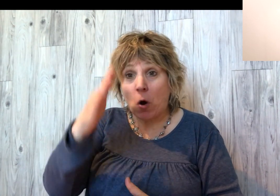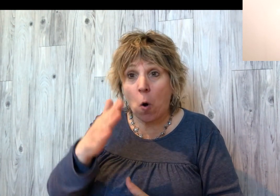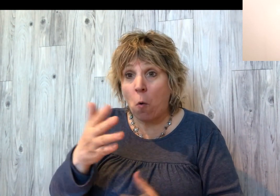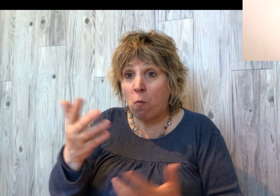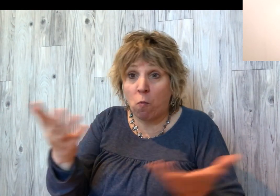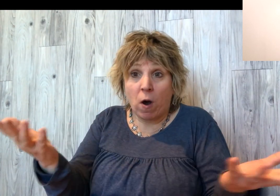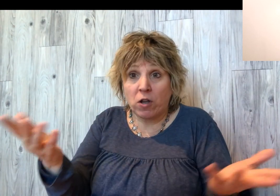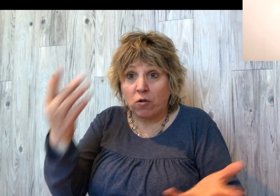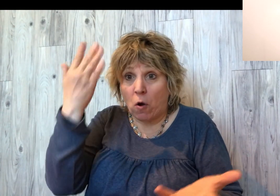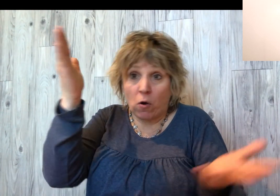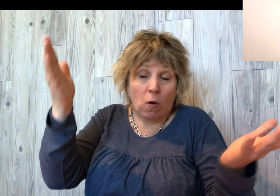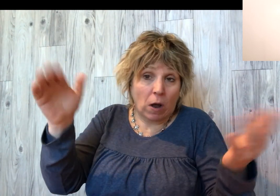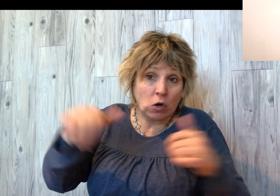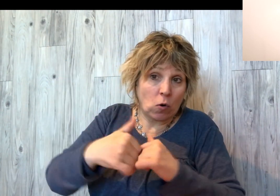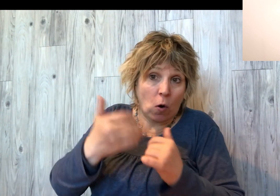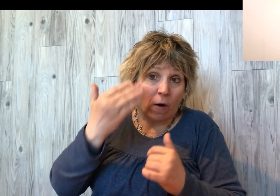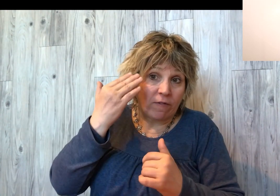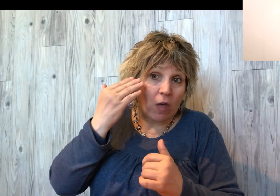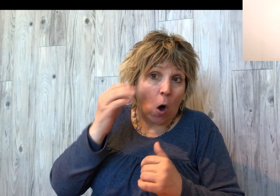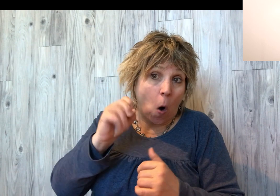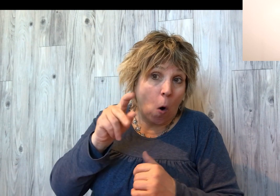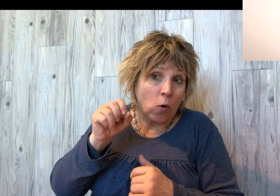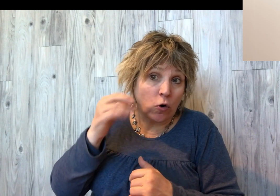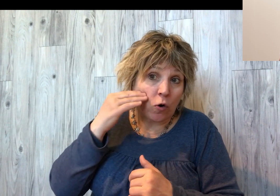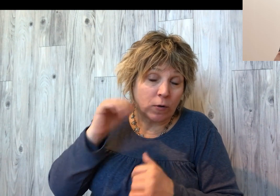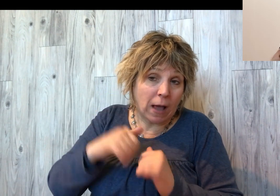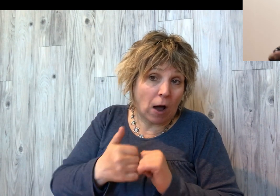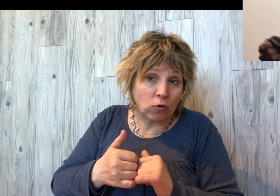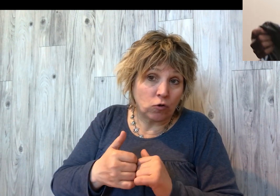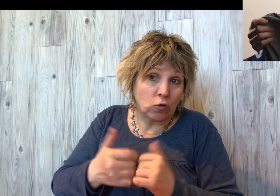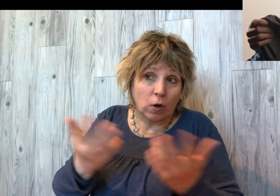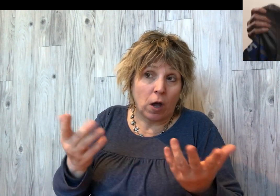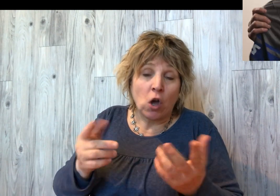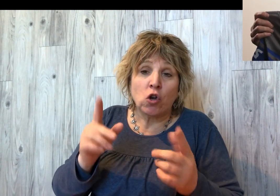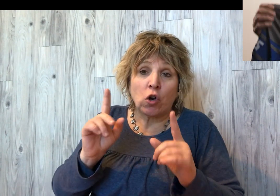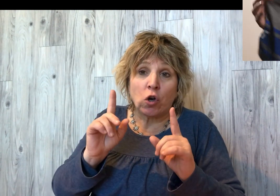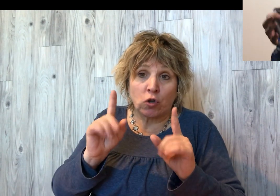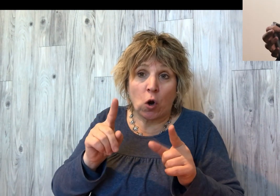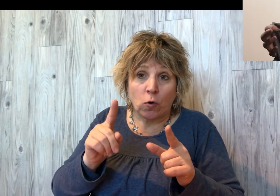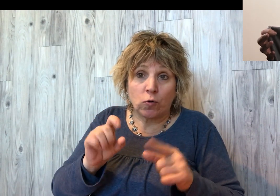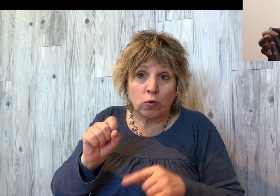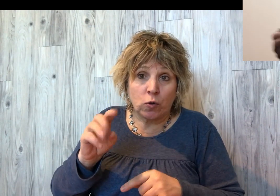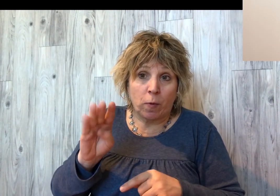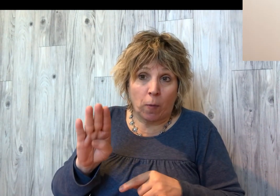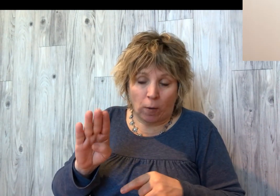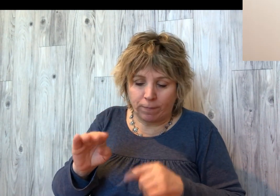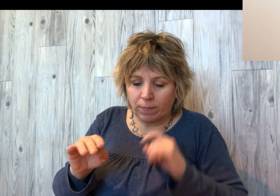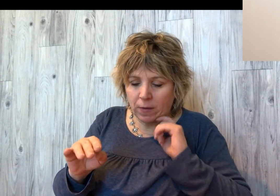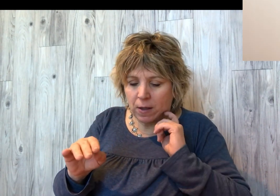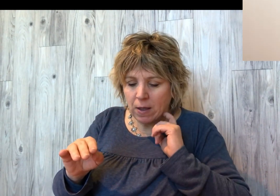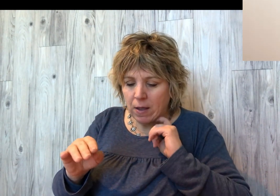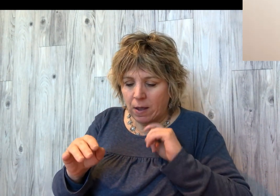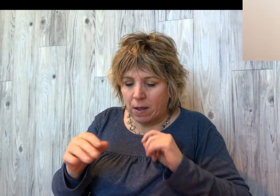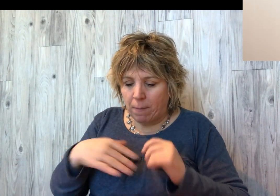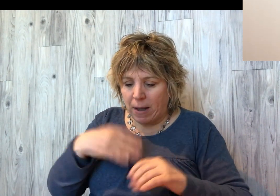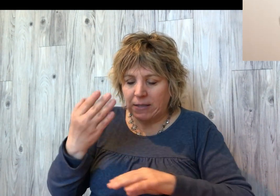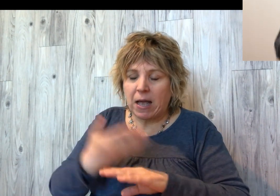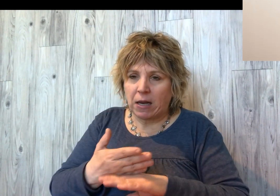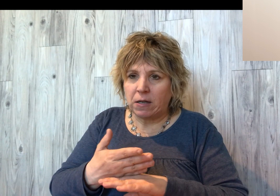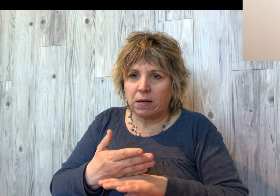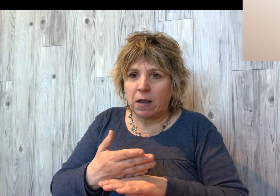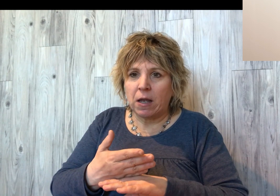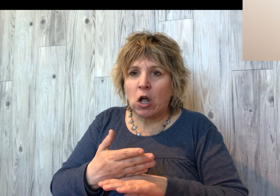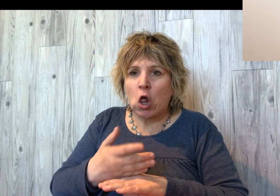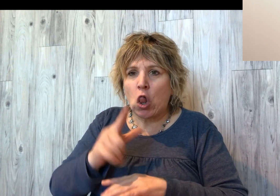know. I didn't know if the ownership knows how to build a team that can make it into the Super Bowl at all, okay? So here's the other reason why. My